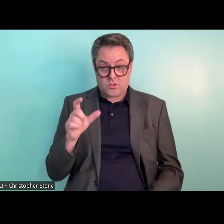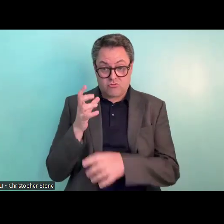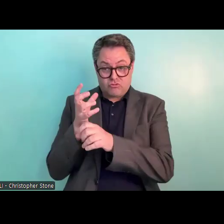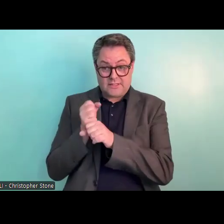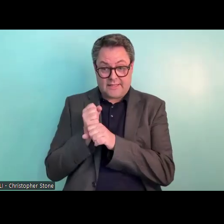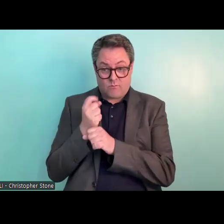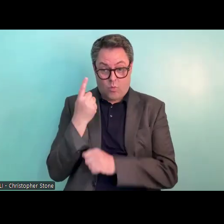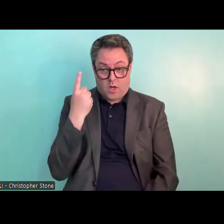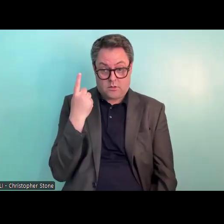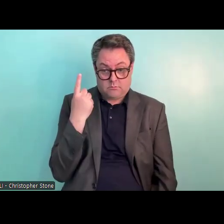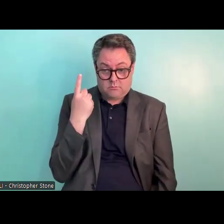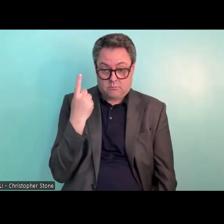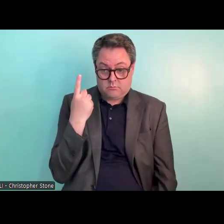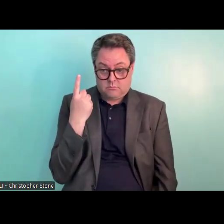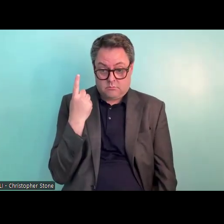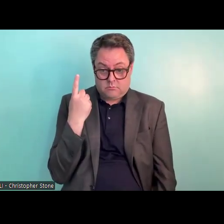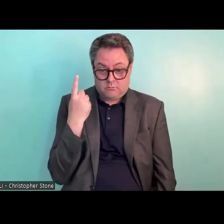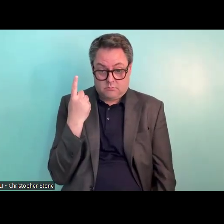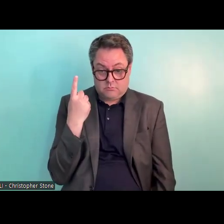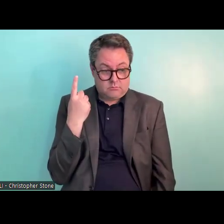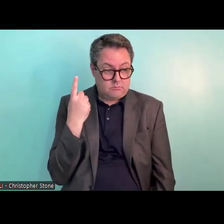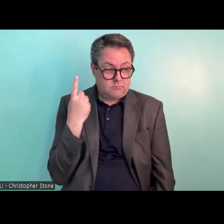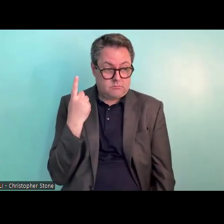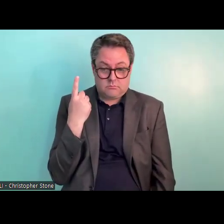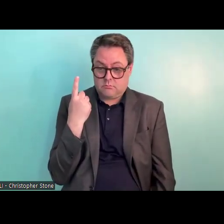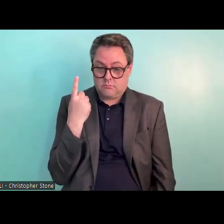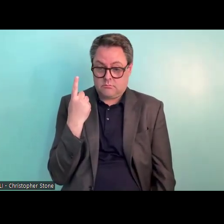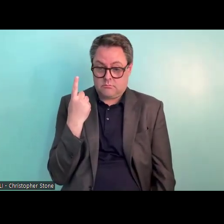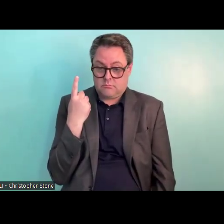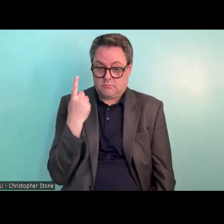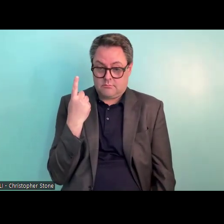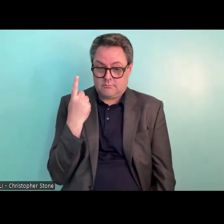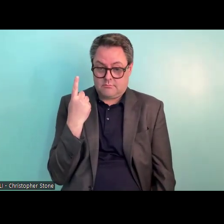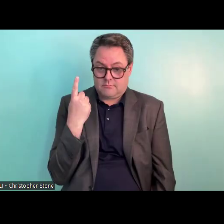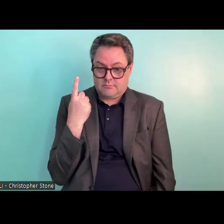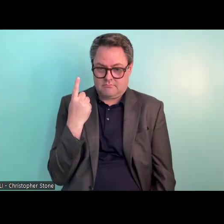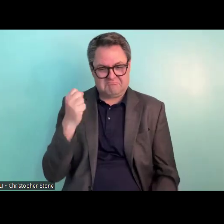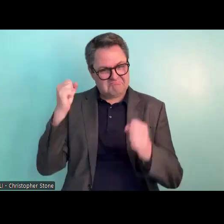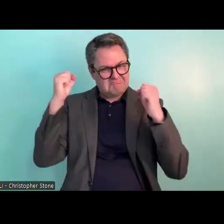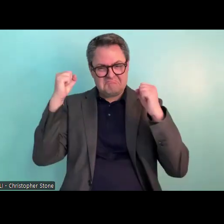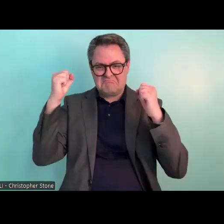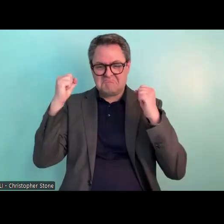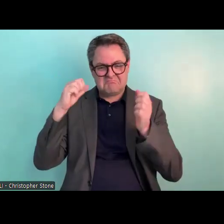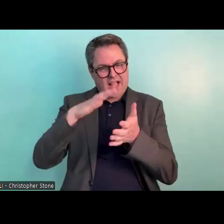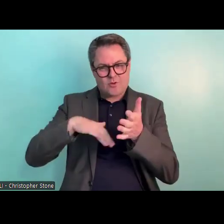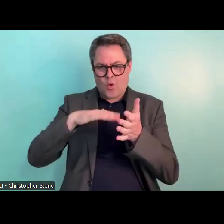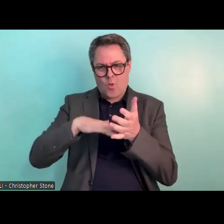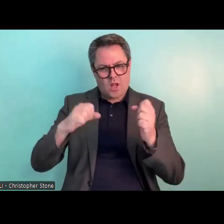So at the moment, it looks like only one person has received the form. Is that